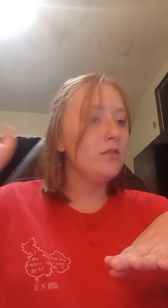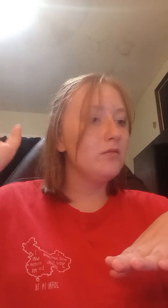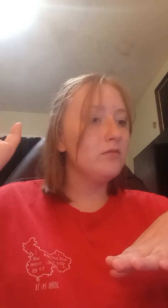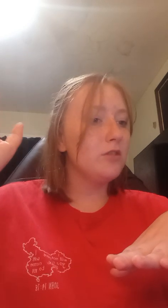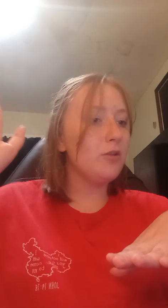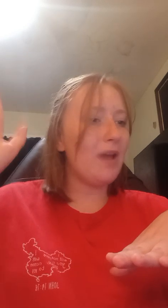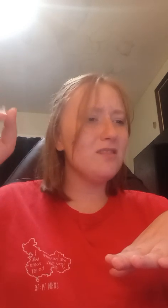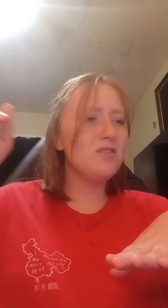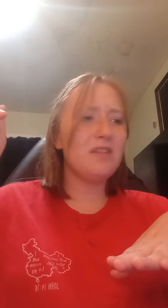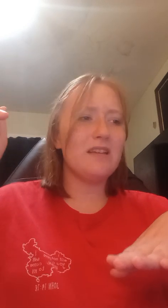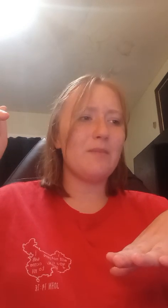hates new things,